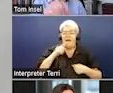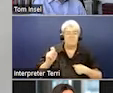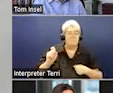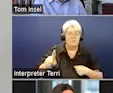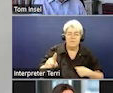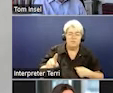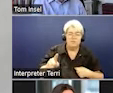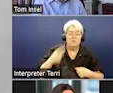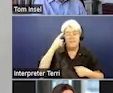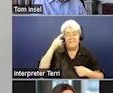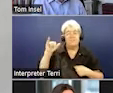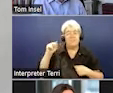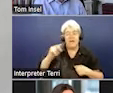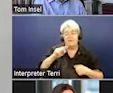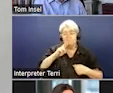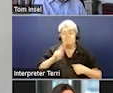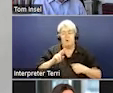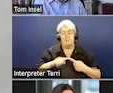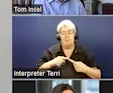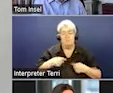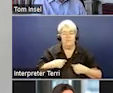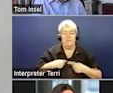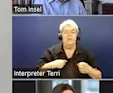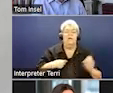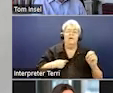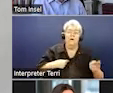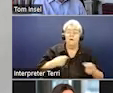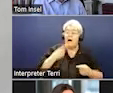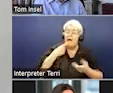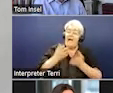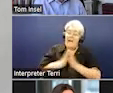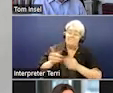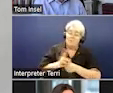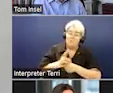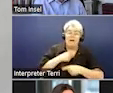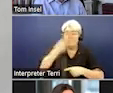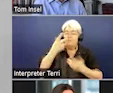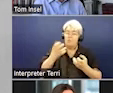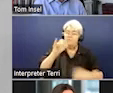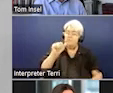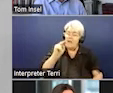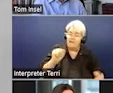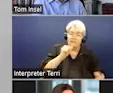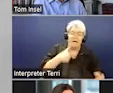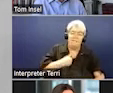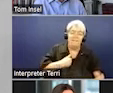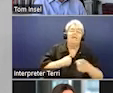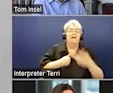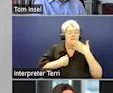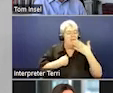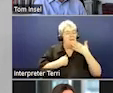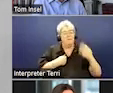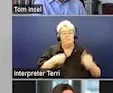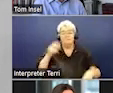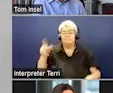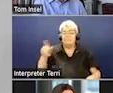think Jana was responding to me because I asked if they used it. Yeah, so I think you want Jana, not me. Jana, thank you. Thank you.